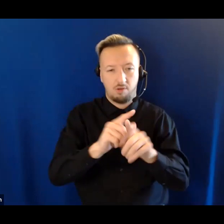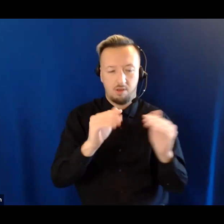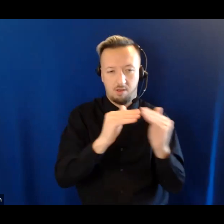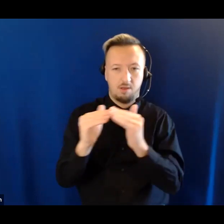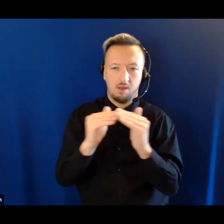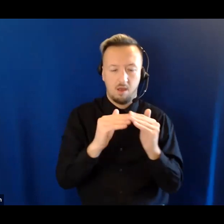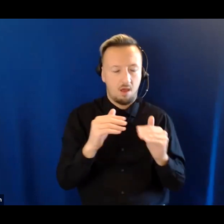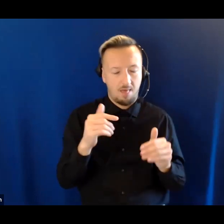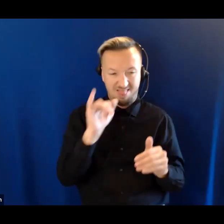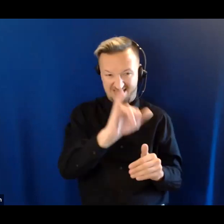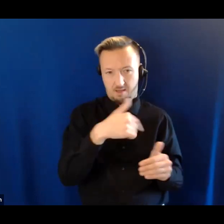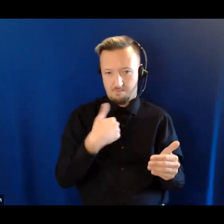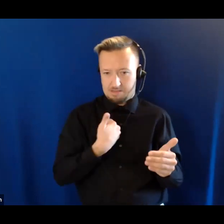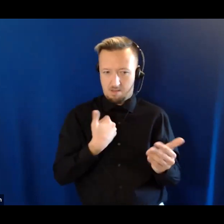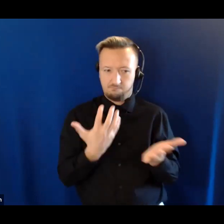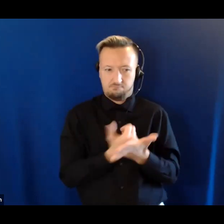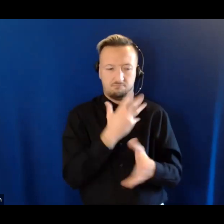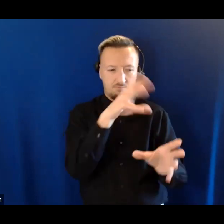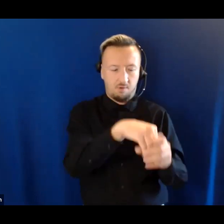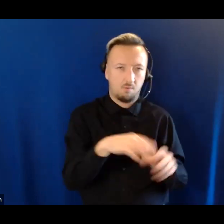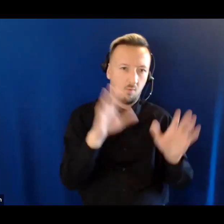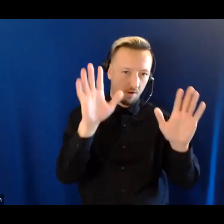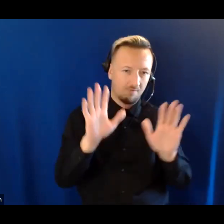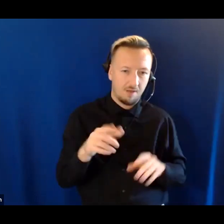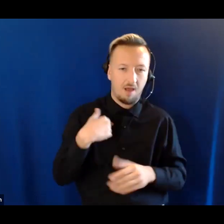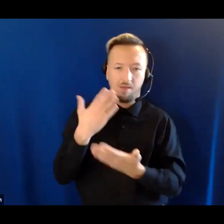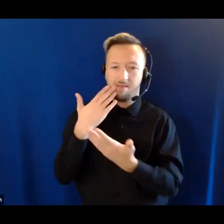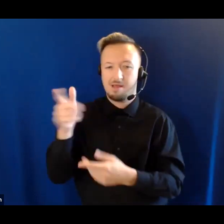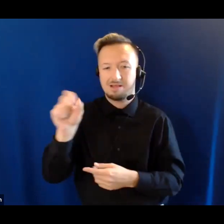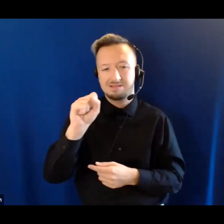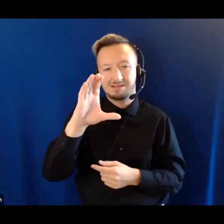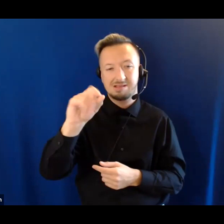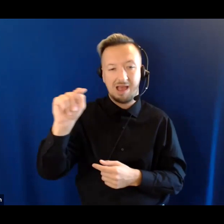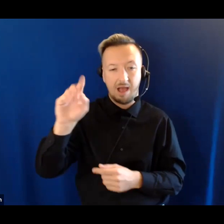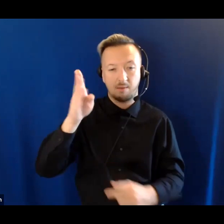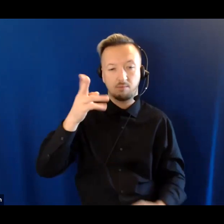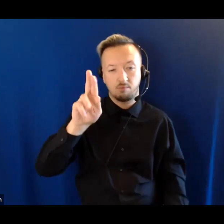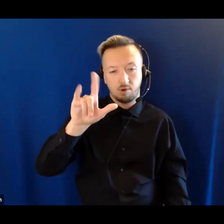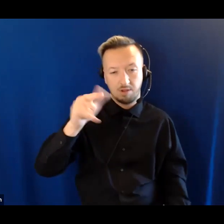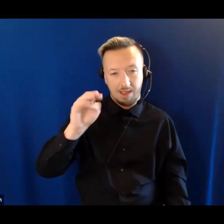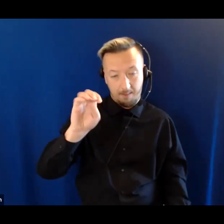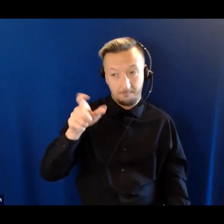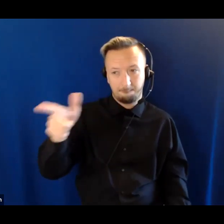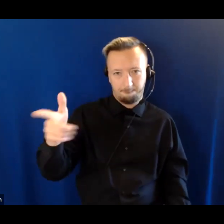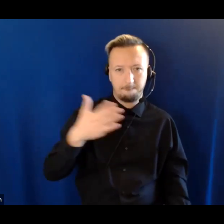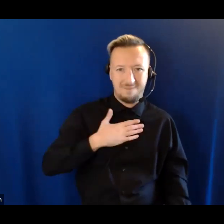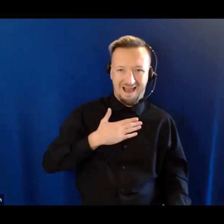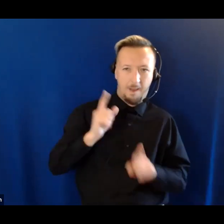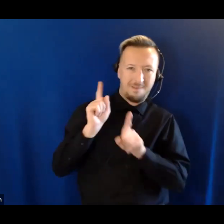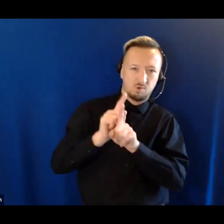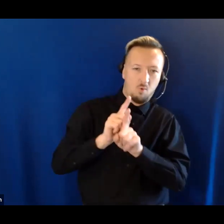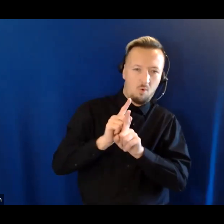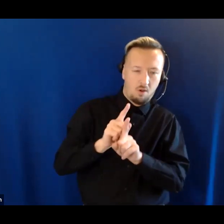on board. And I have to thank Scott Burlingame, who was assigned as my mentor, because it was so